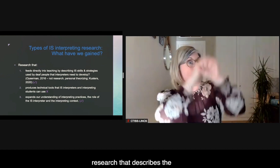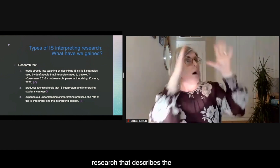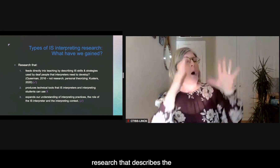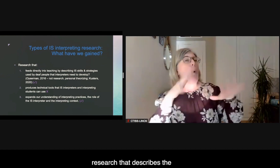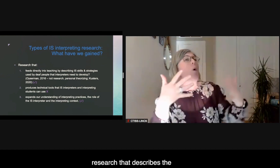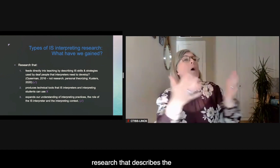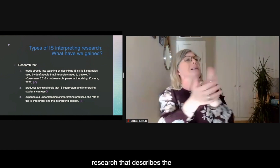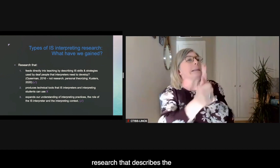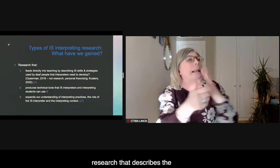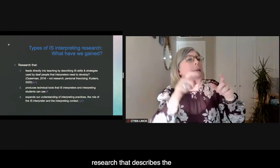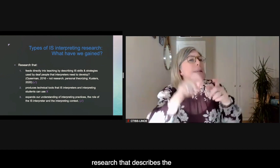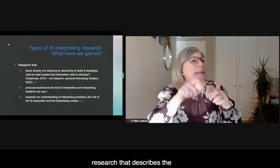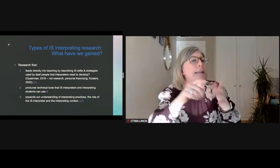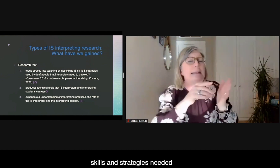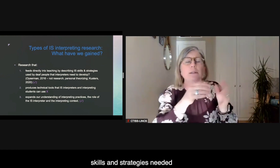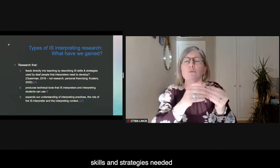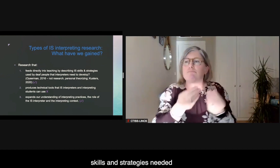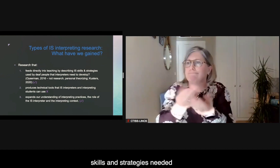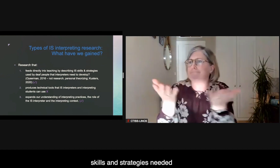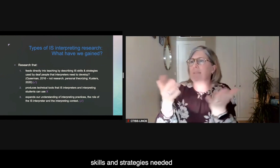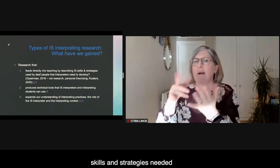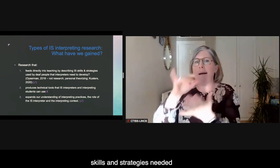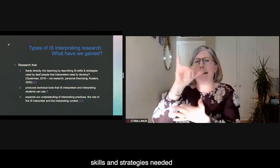and strategies needed for IS work